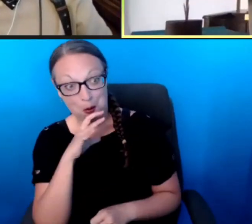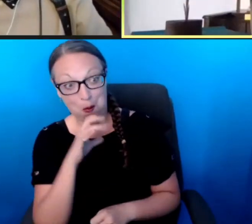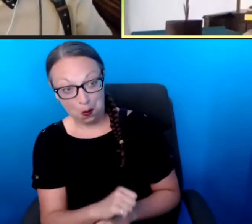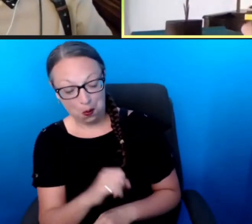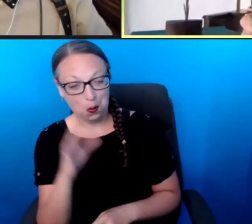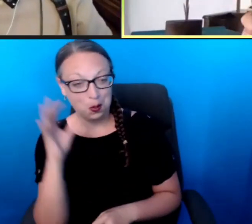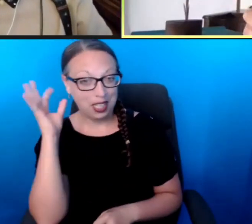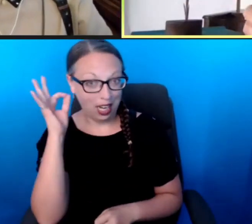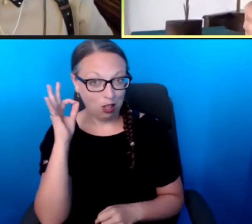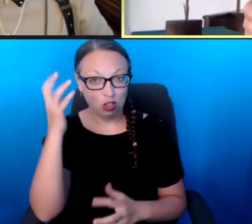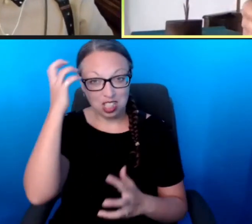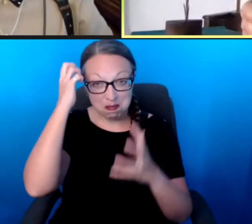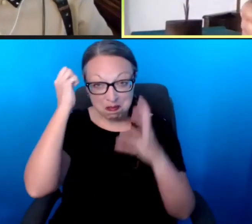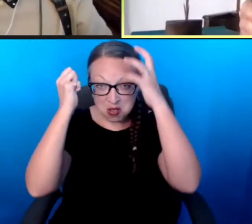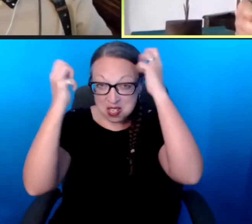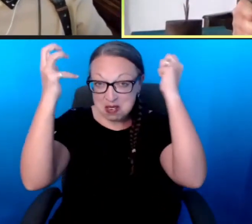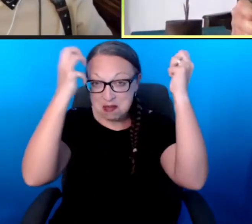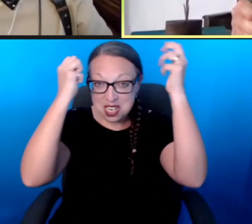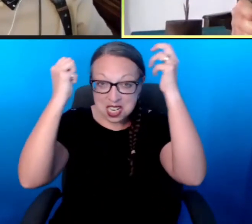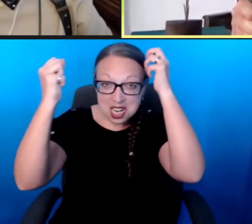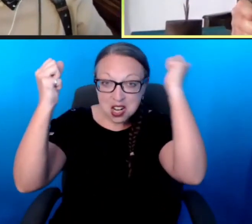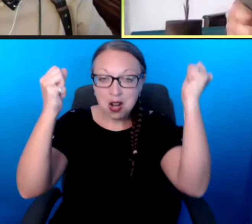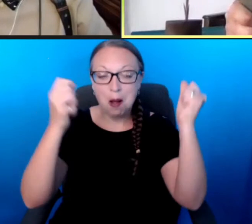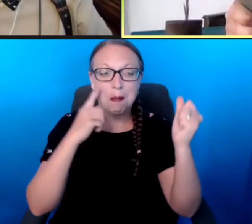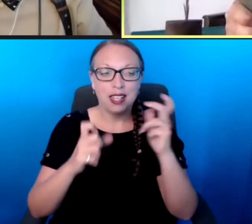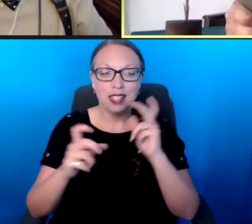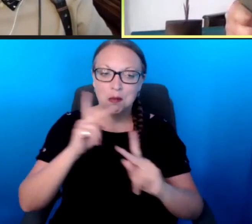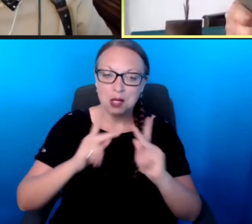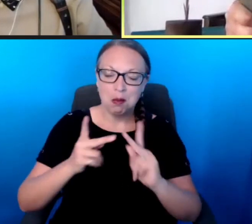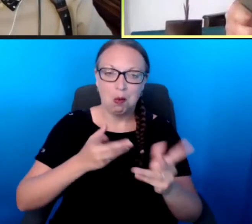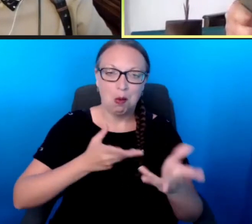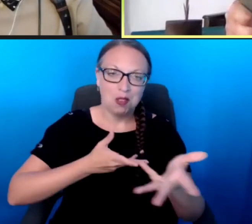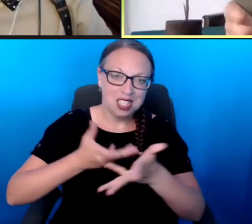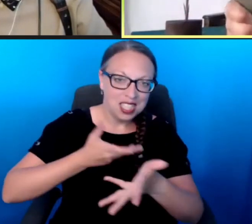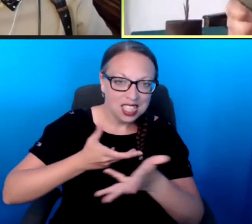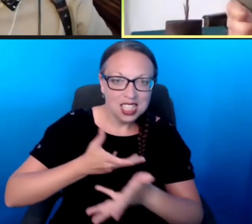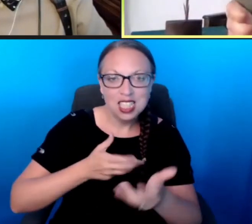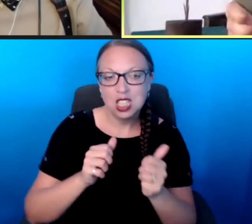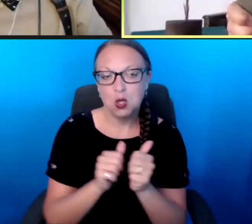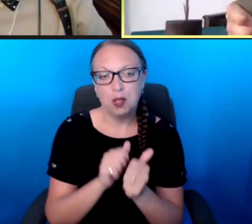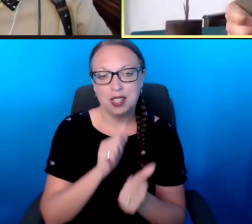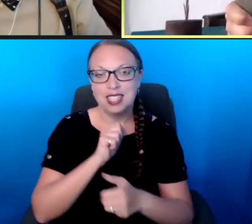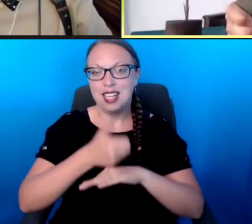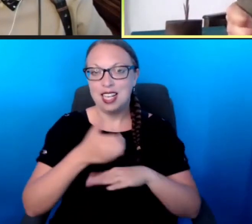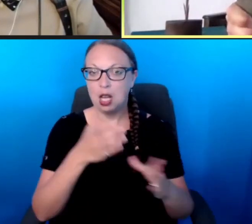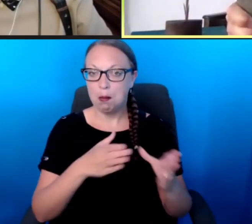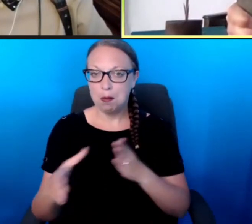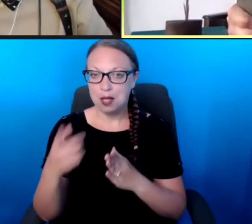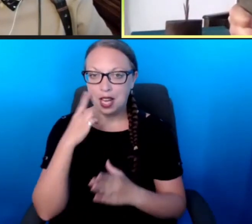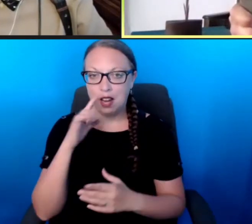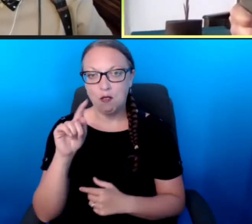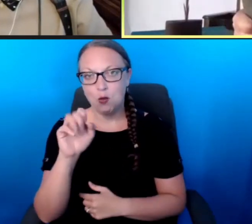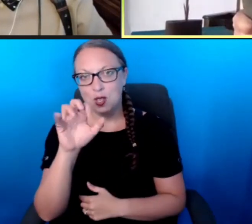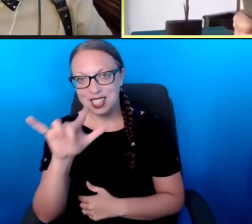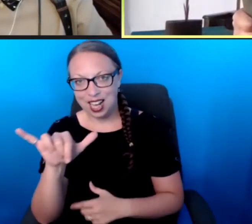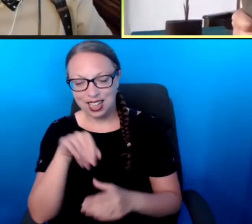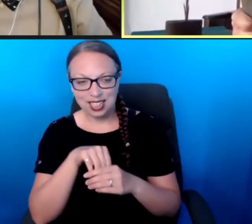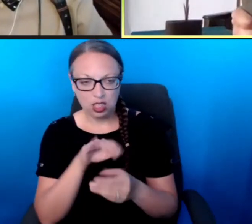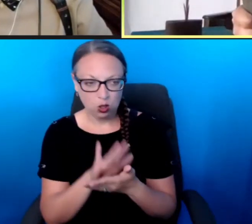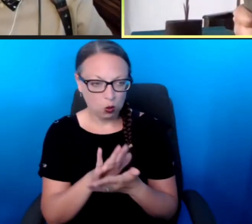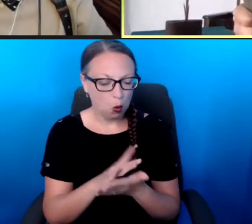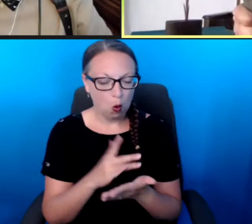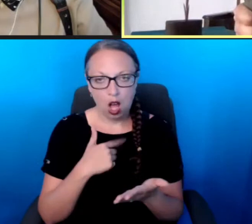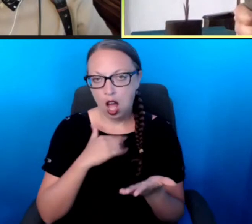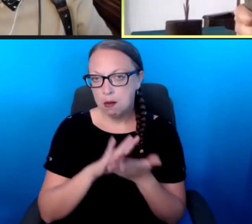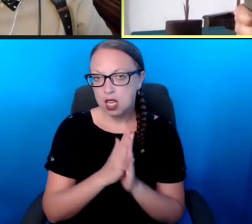Hair out over listening to people deal with setting up a plan for Tally in school. I got blue in the